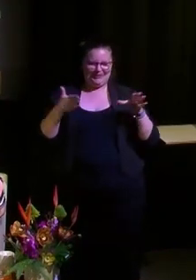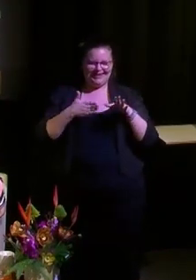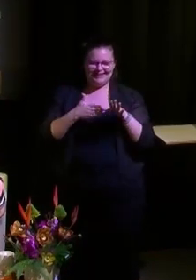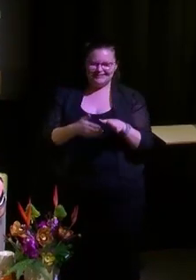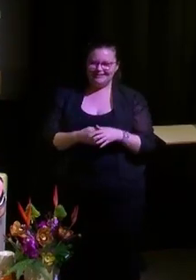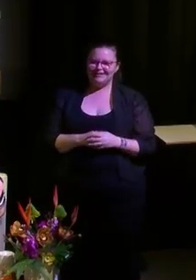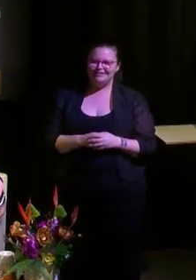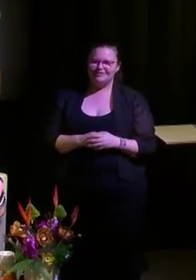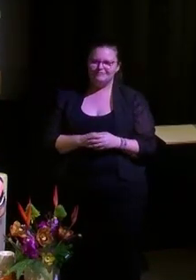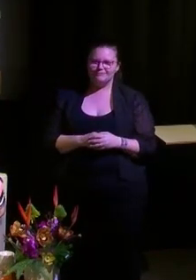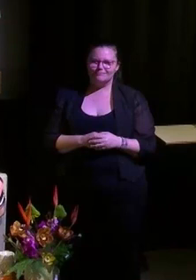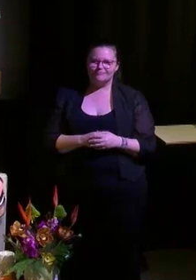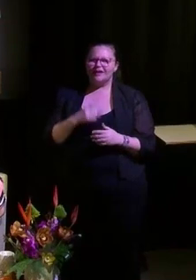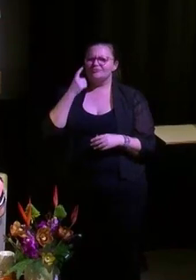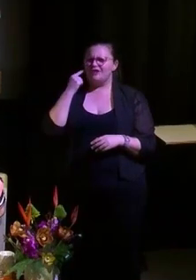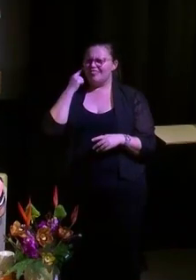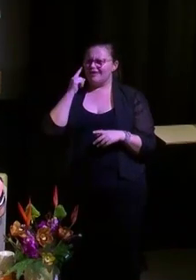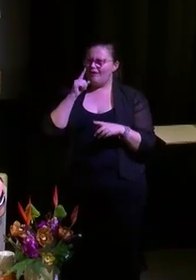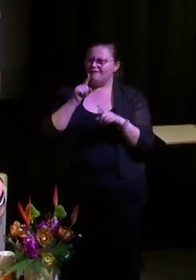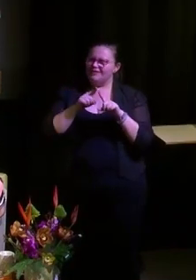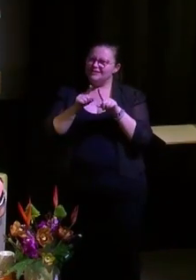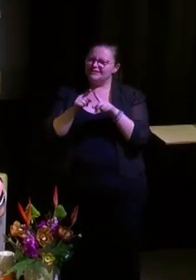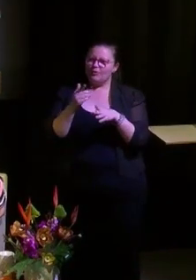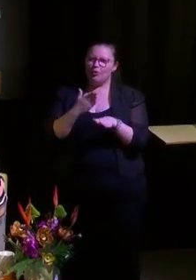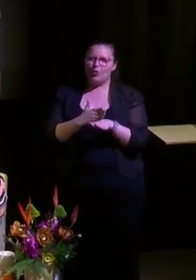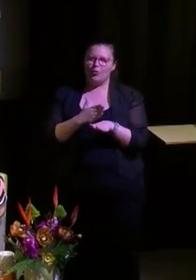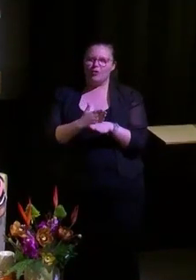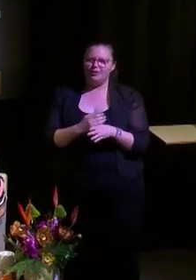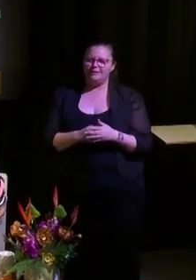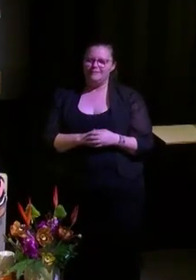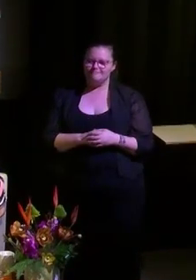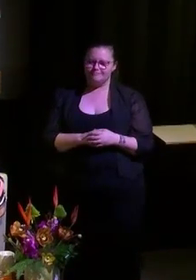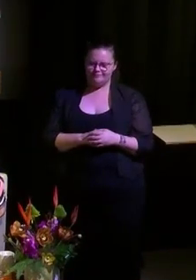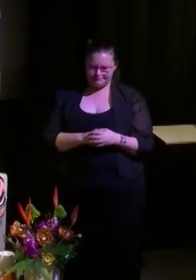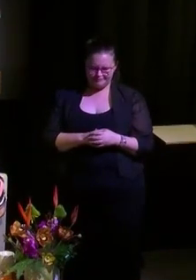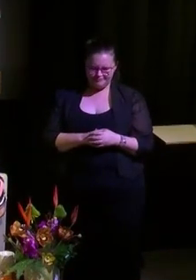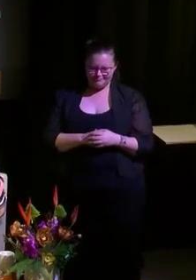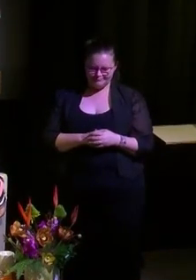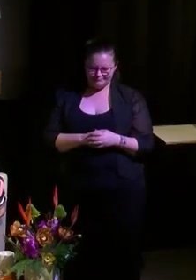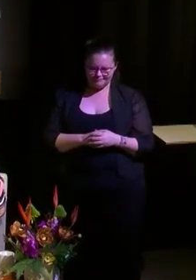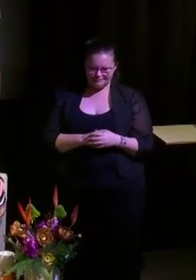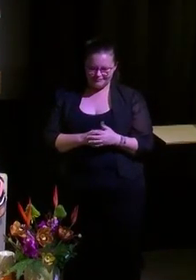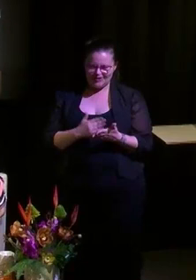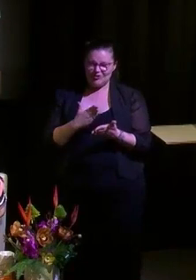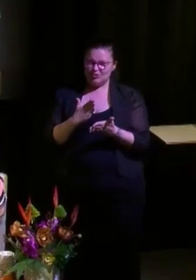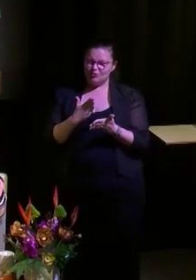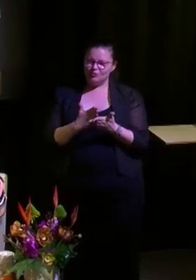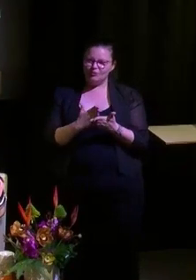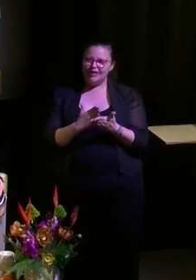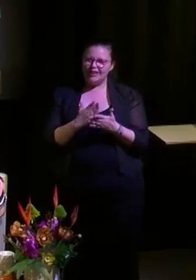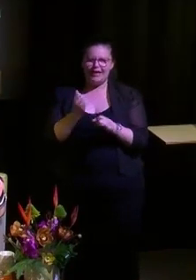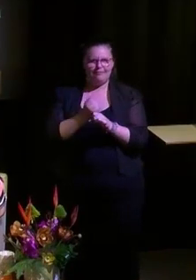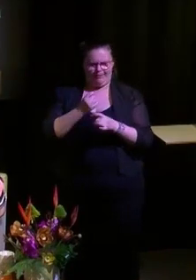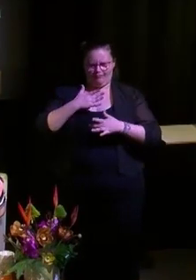was trying to think about different works that have really, you know, taken me back or made me stand back